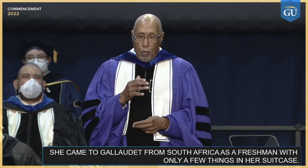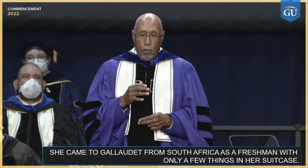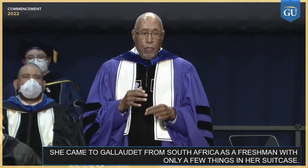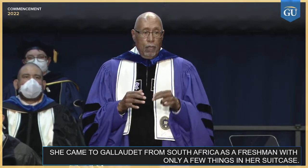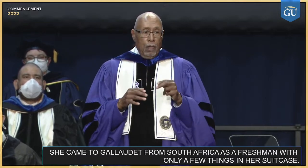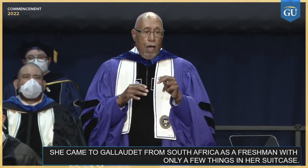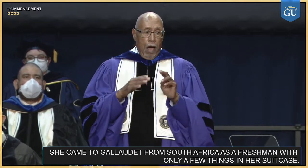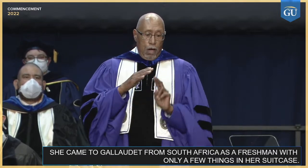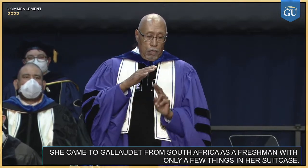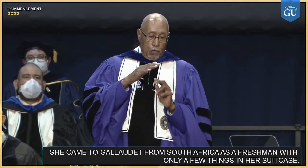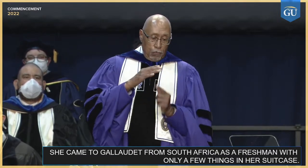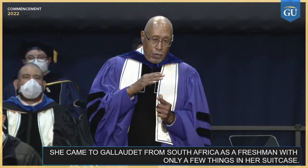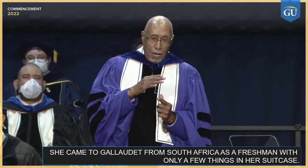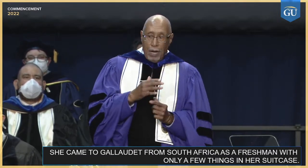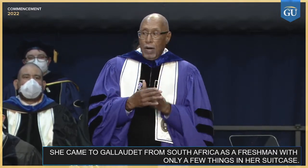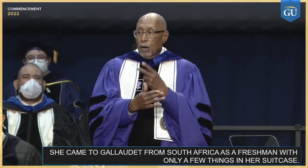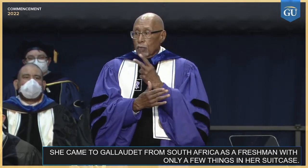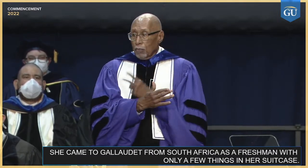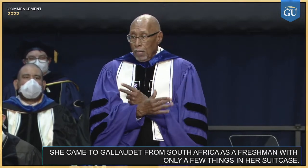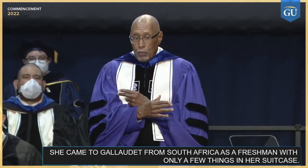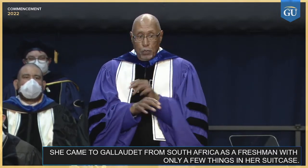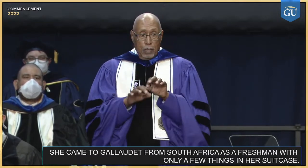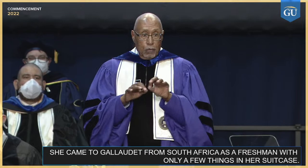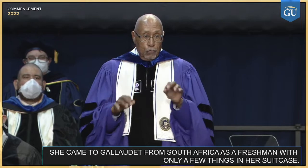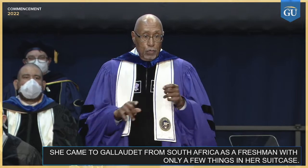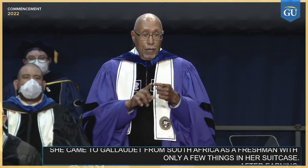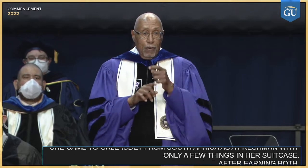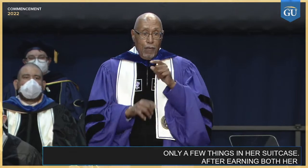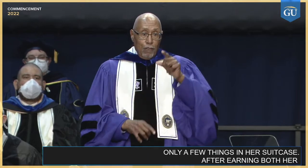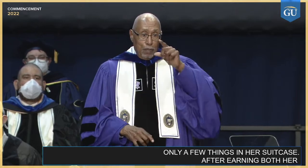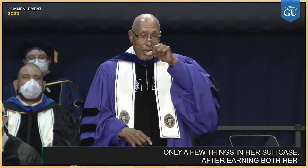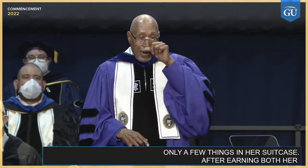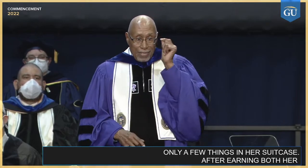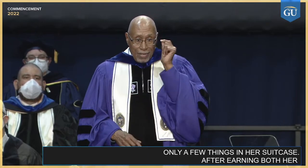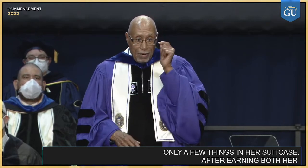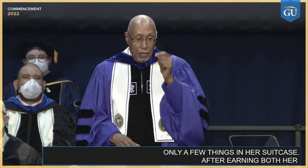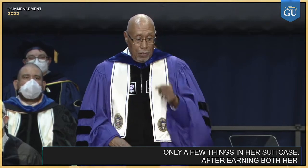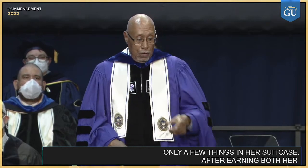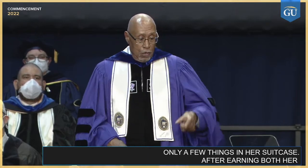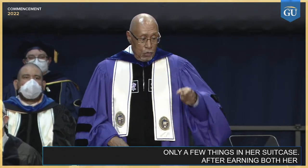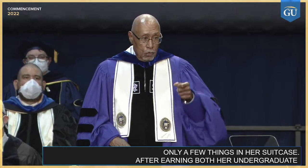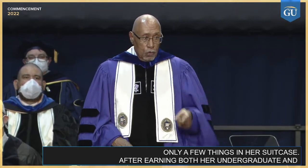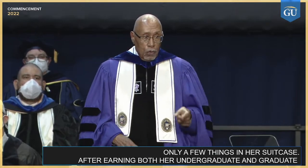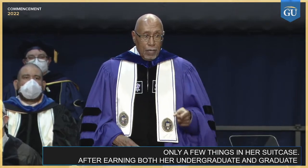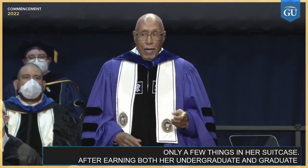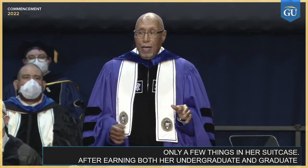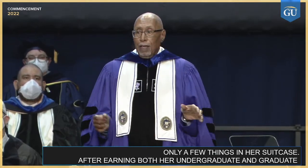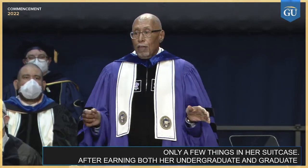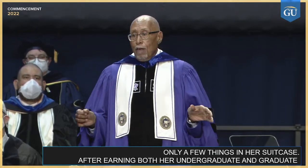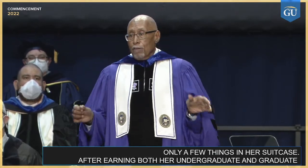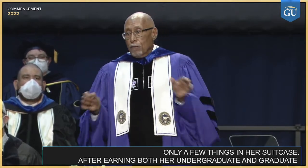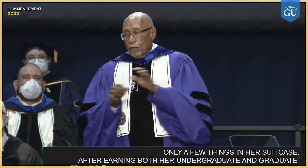After earning both her undergraduate and her graduate degrees from Gallaudet, she was ready